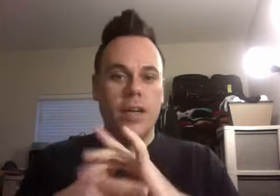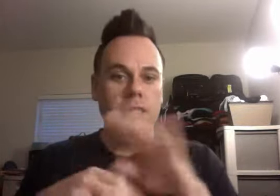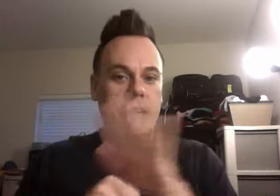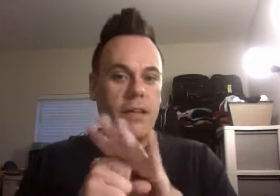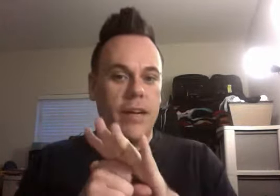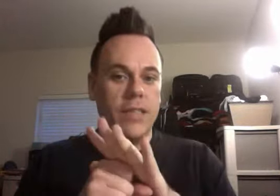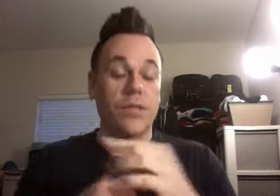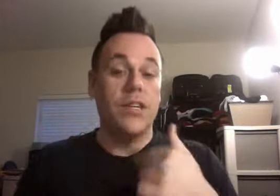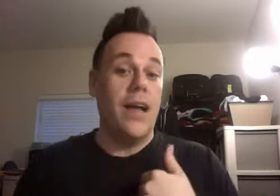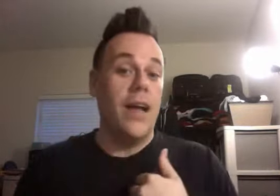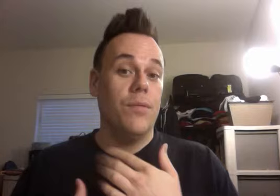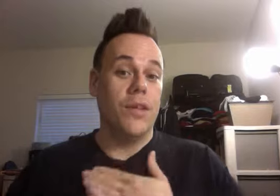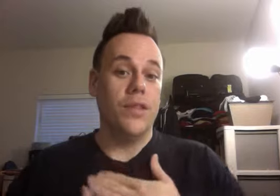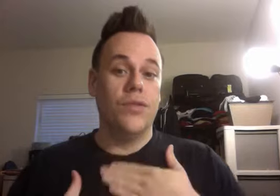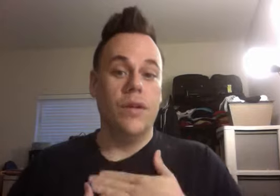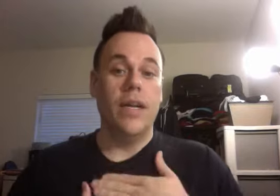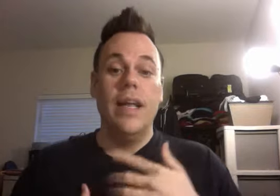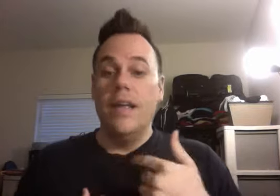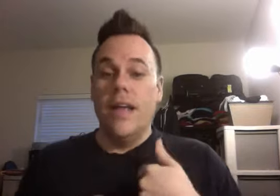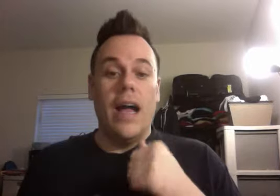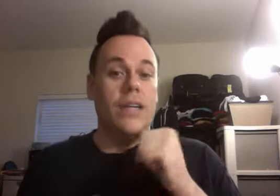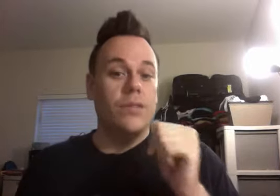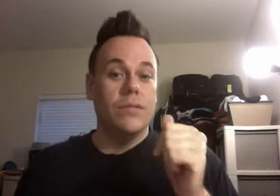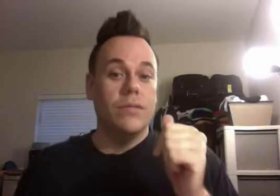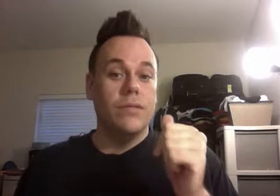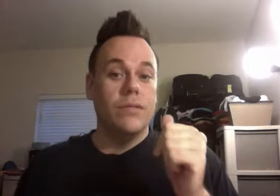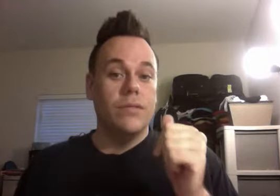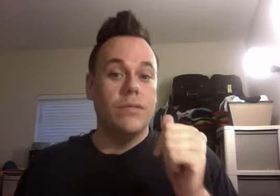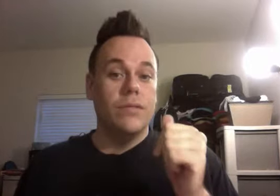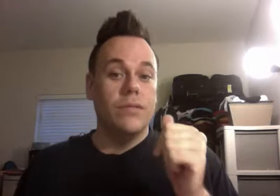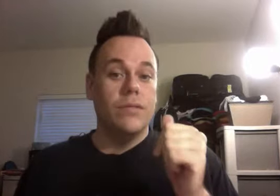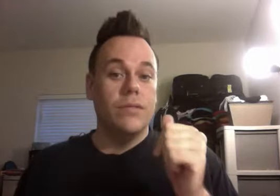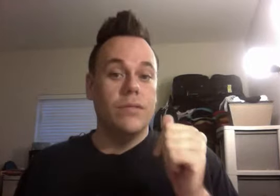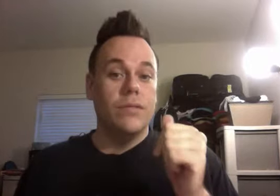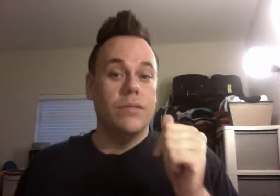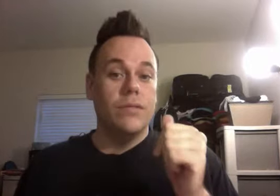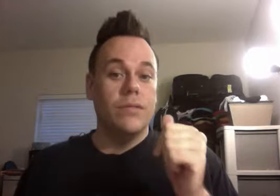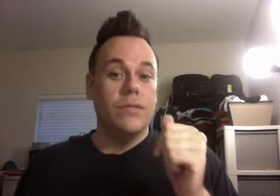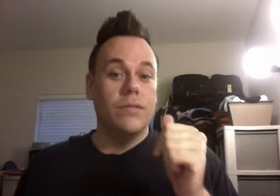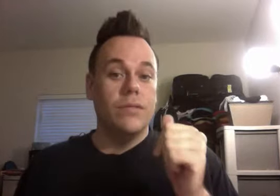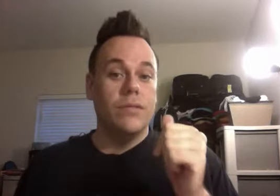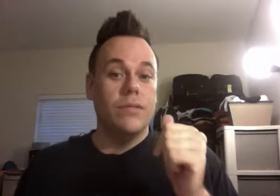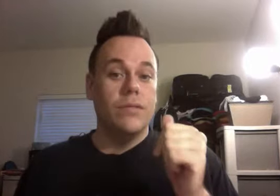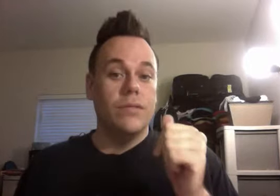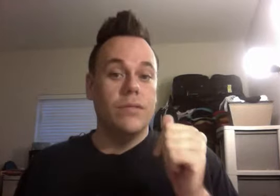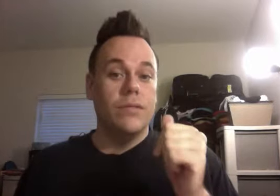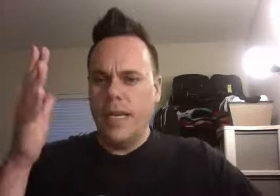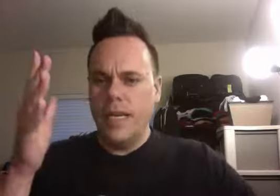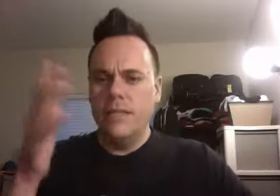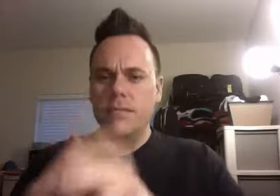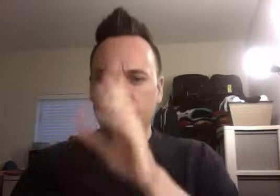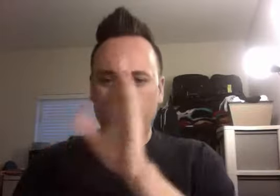content areas, which I really enjoy. I don't specifically teach reading